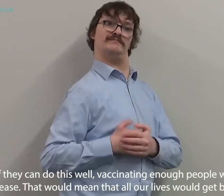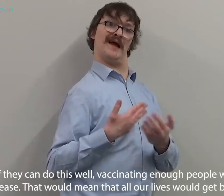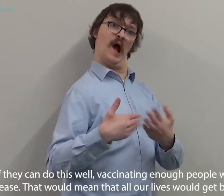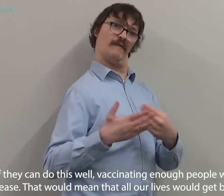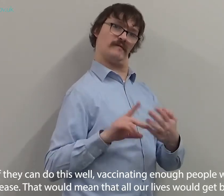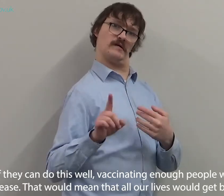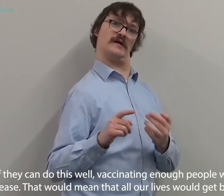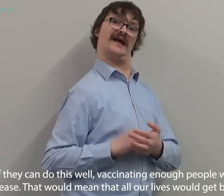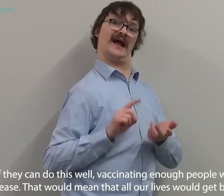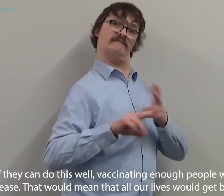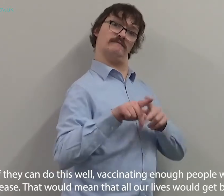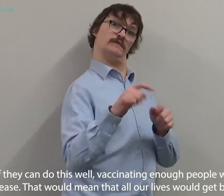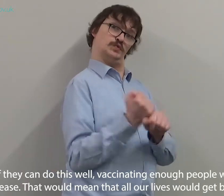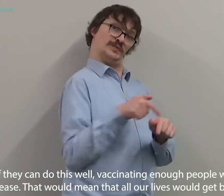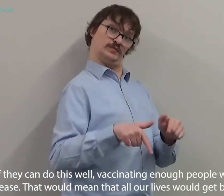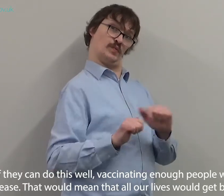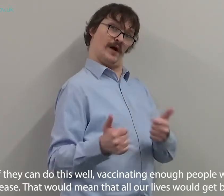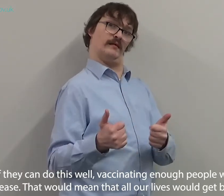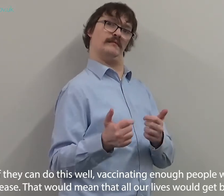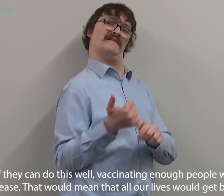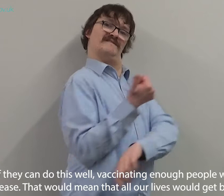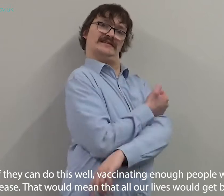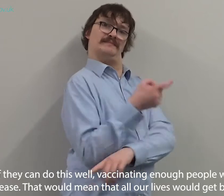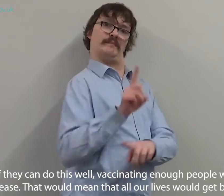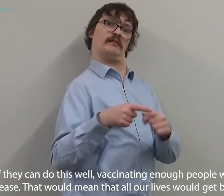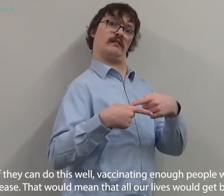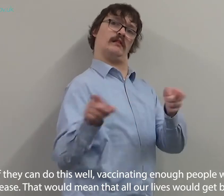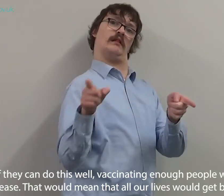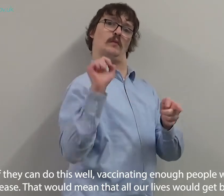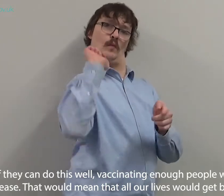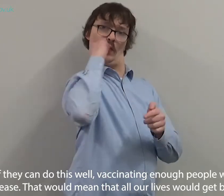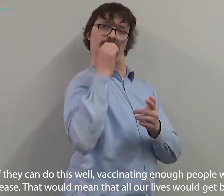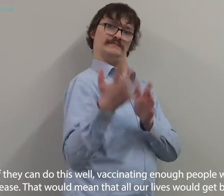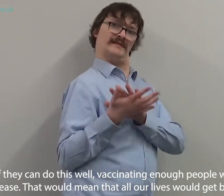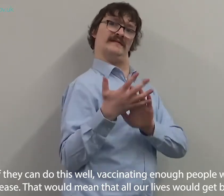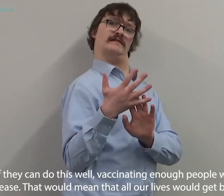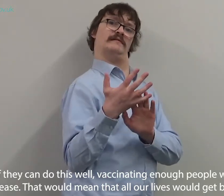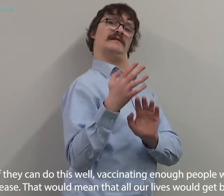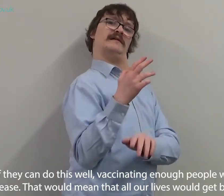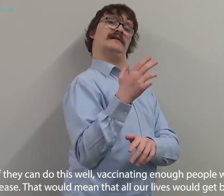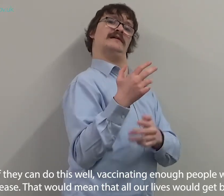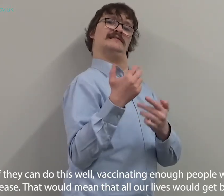However, if they can do this well, vaccinating enough people would stamp out the disease.